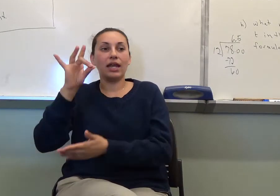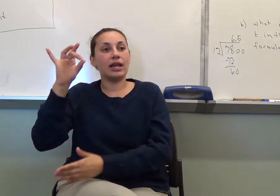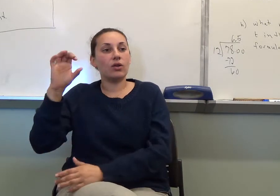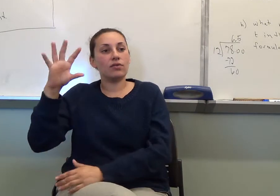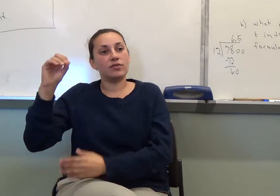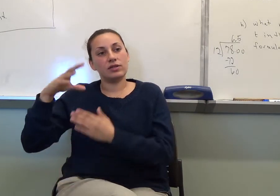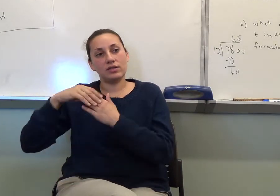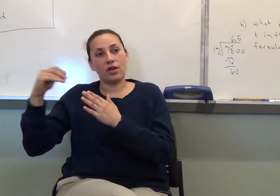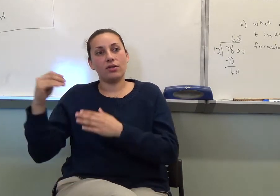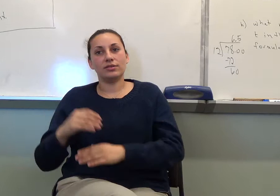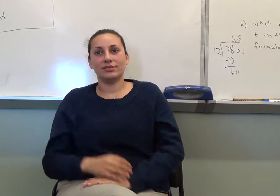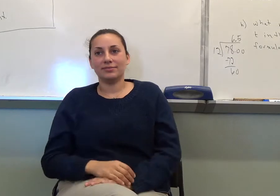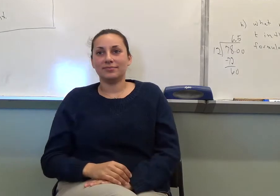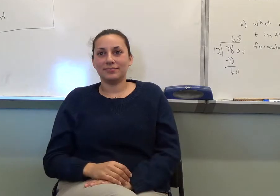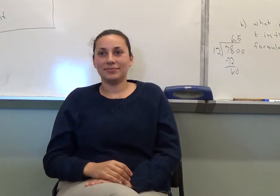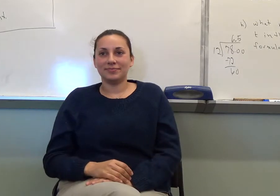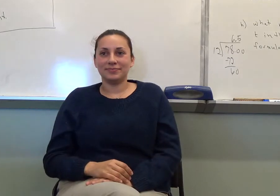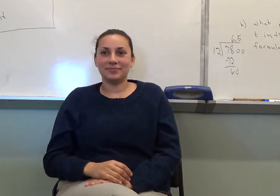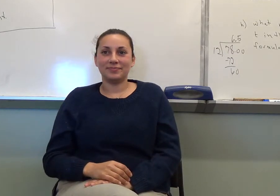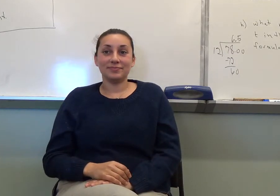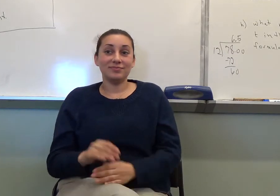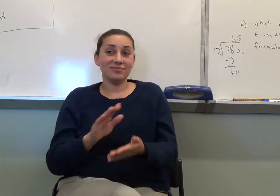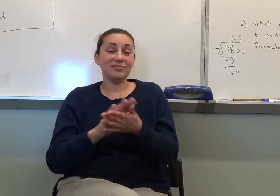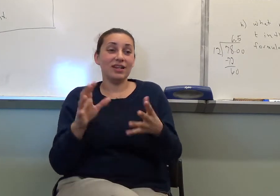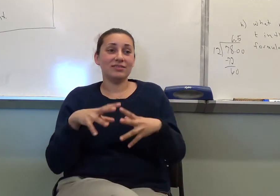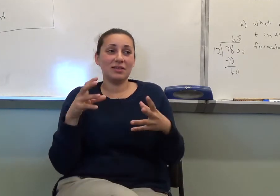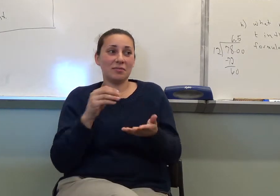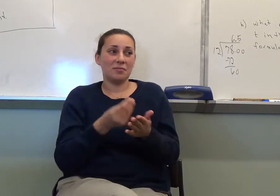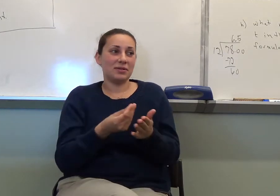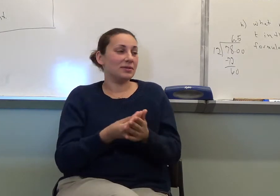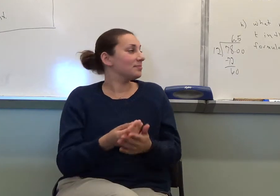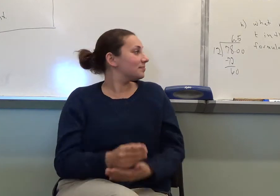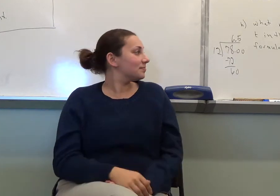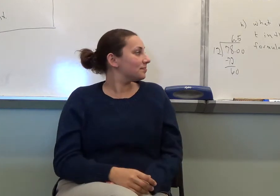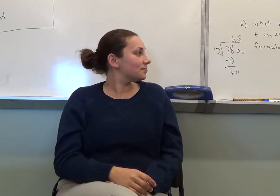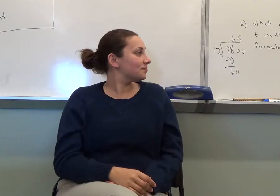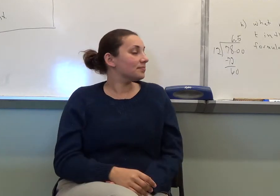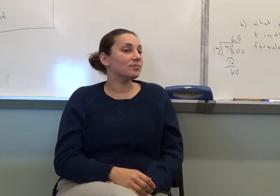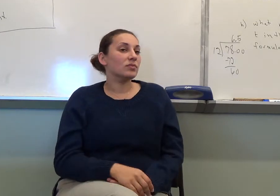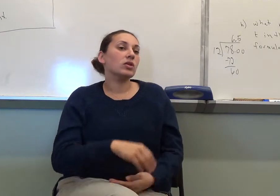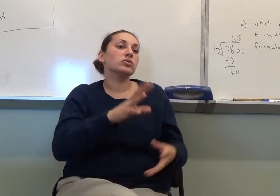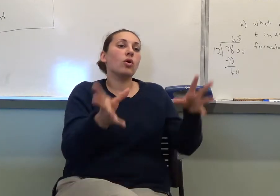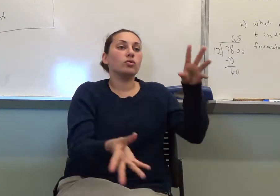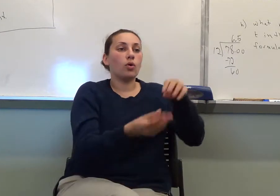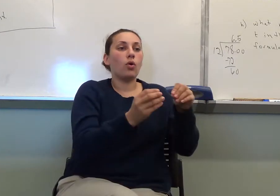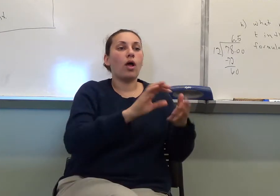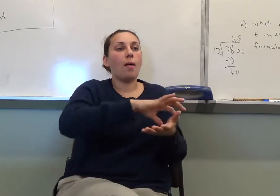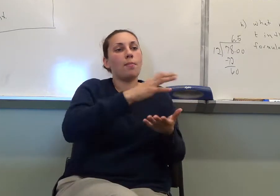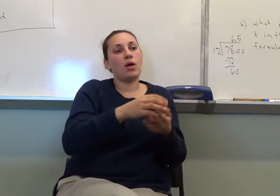$13,850 is the total amount that he's gonna have to pay before they're going